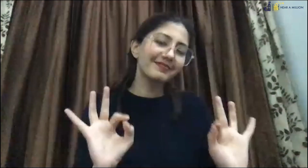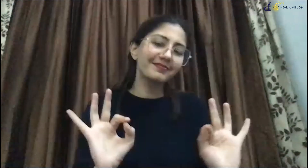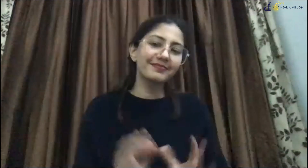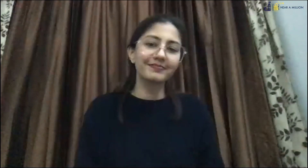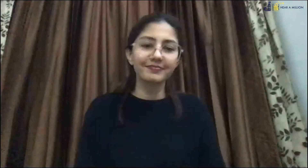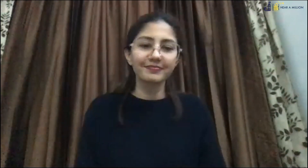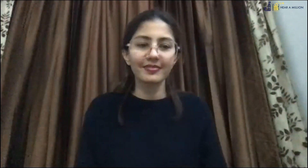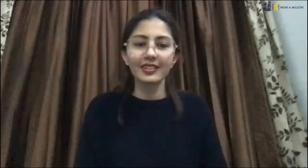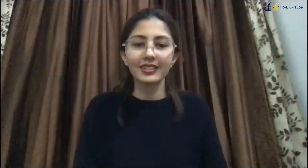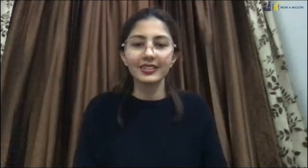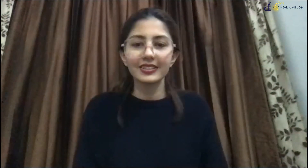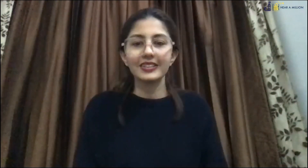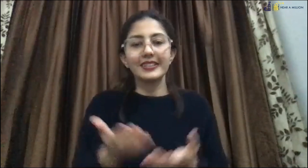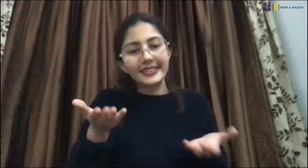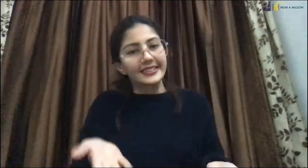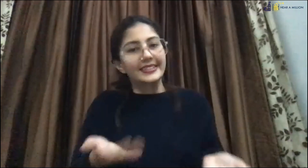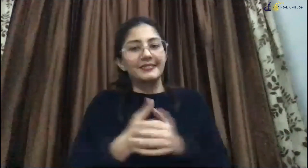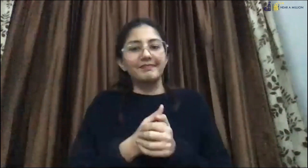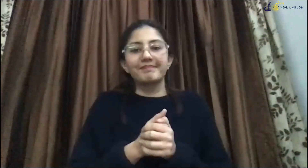So this is what I wanted to